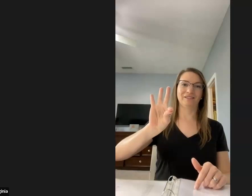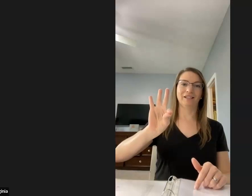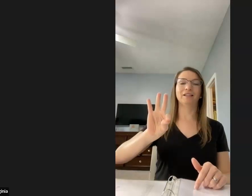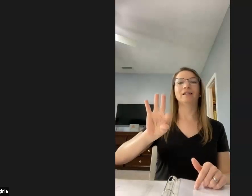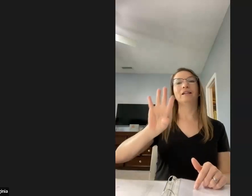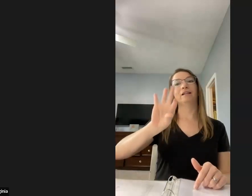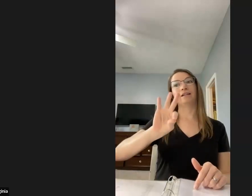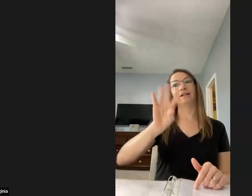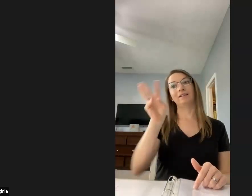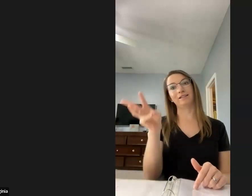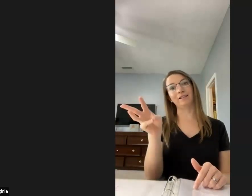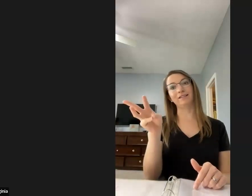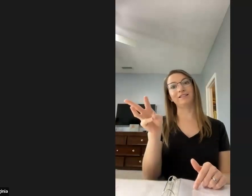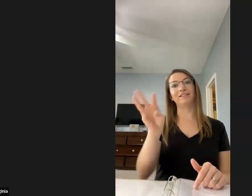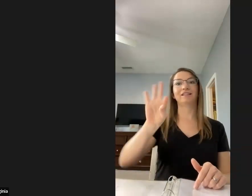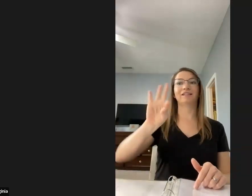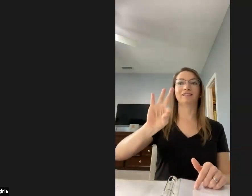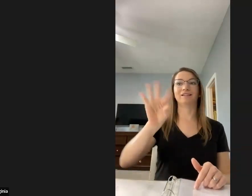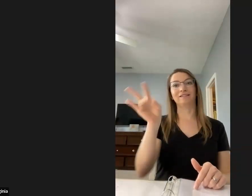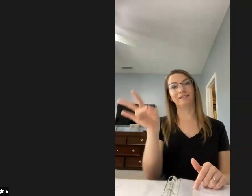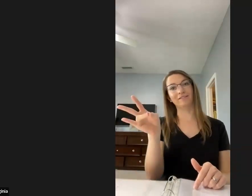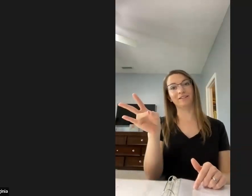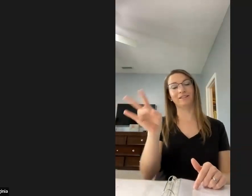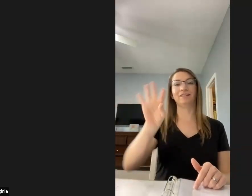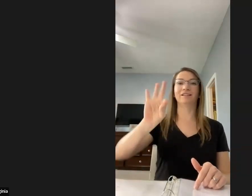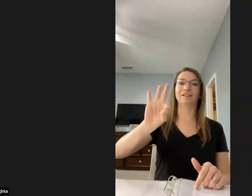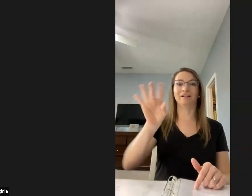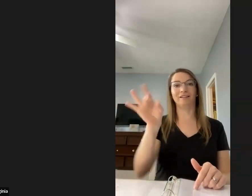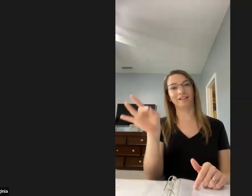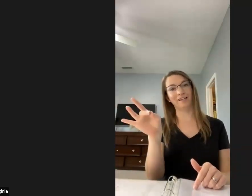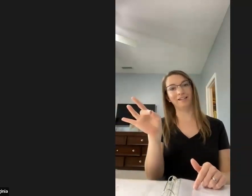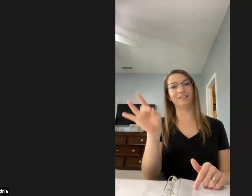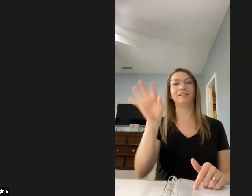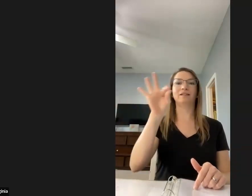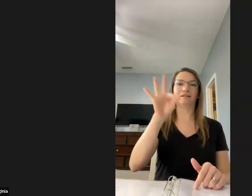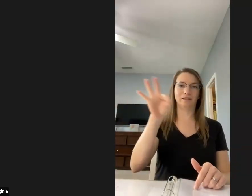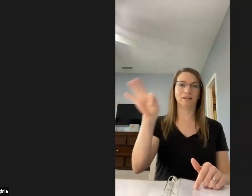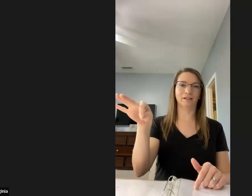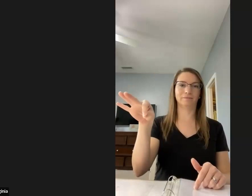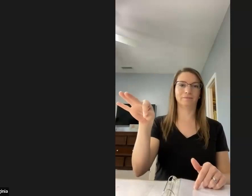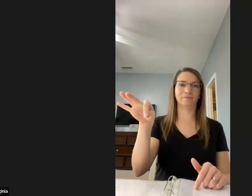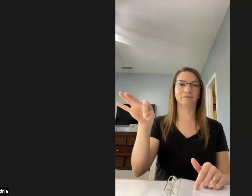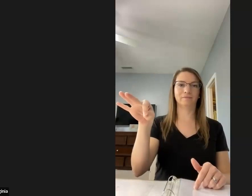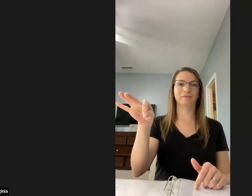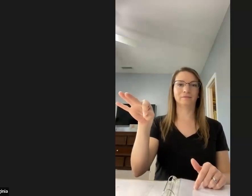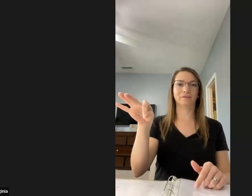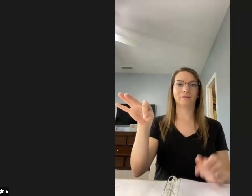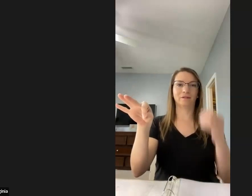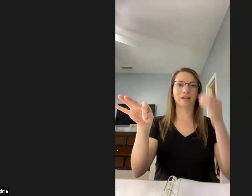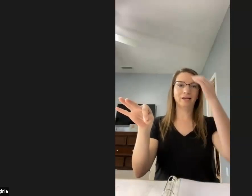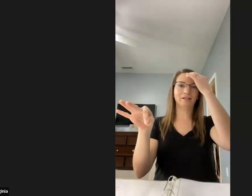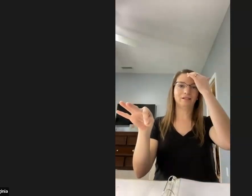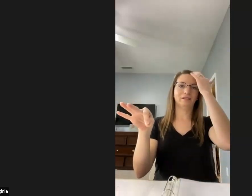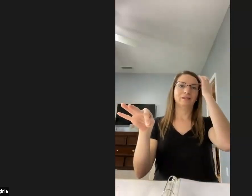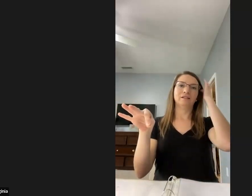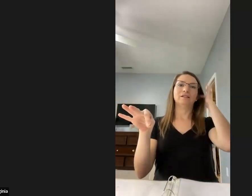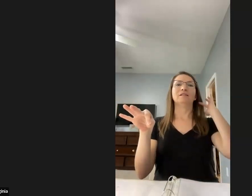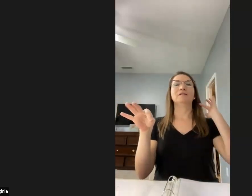Okay. 96, 97, 98, 99. Okay. So